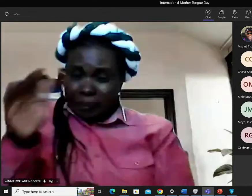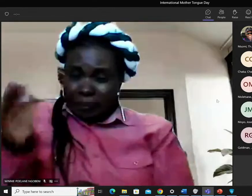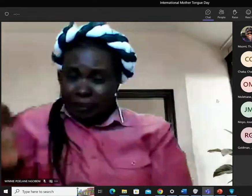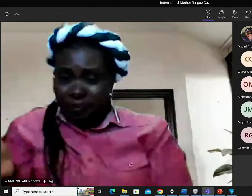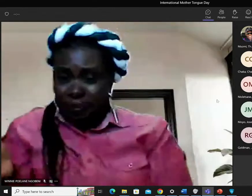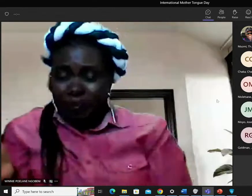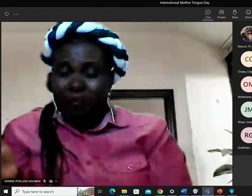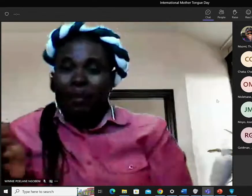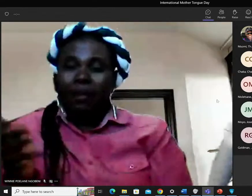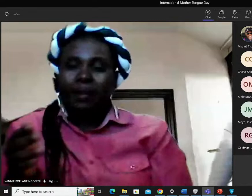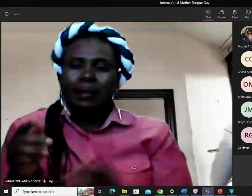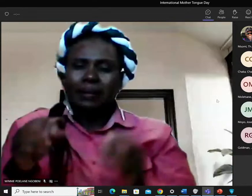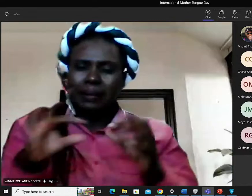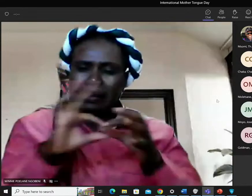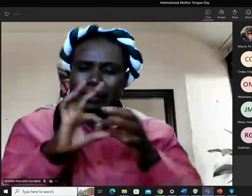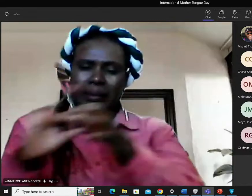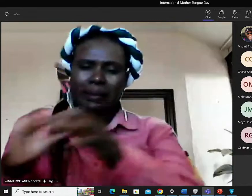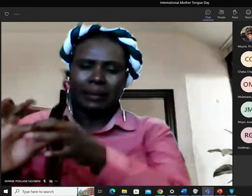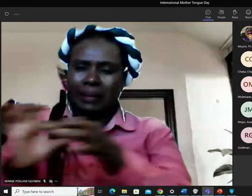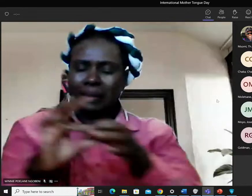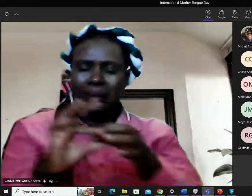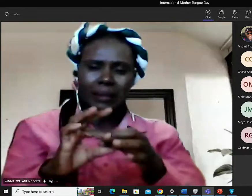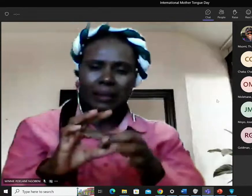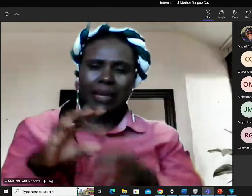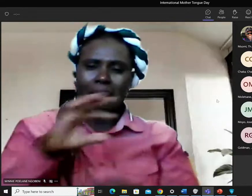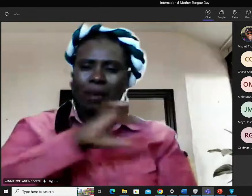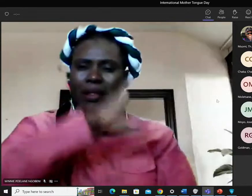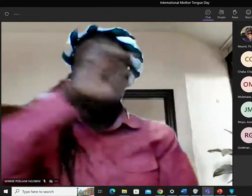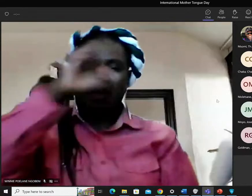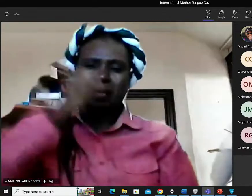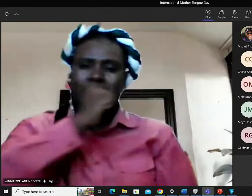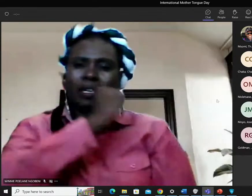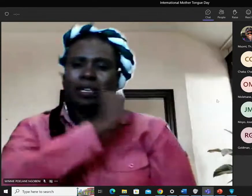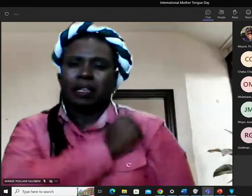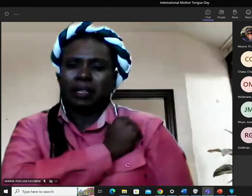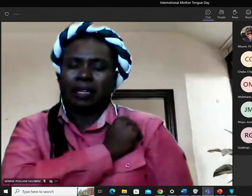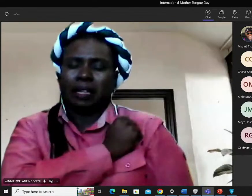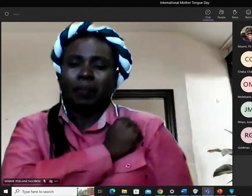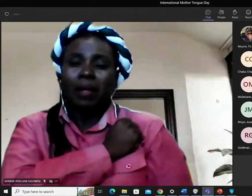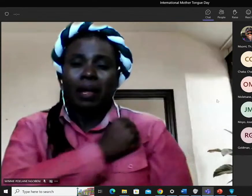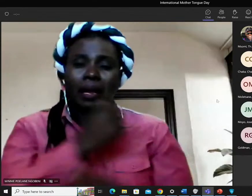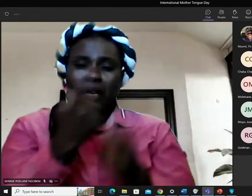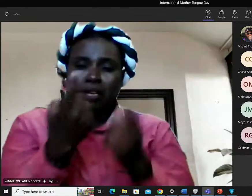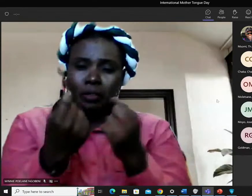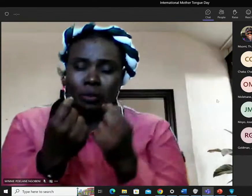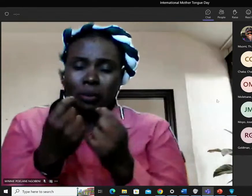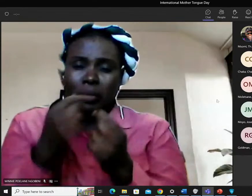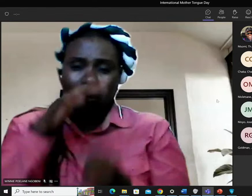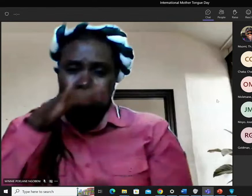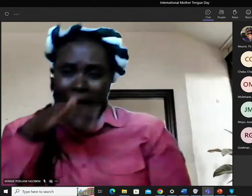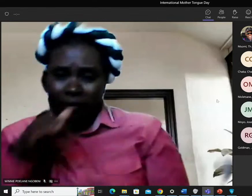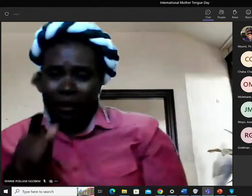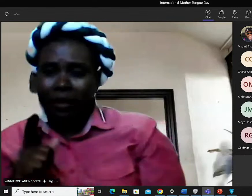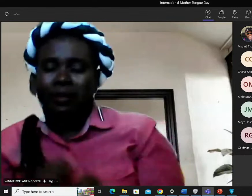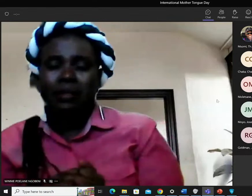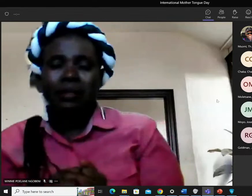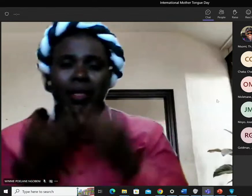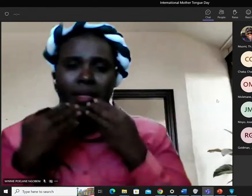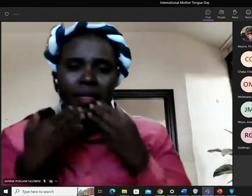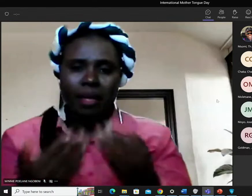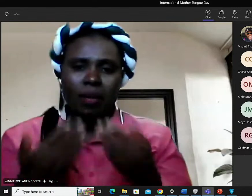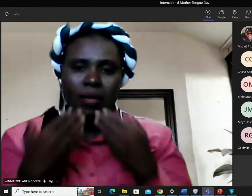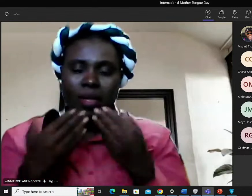it relates, so at least my national anthem has to do something like Africans. Yeah, so thank you very